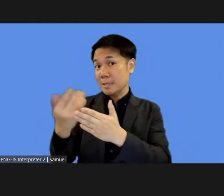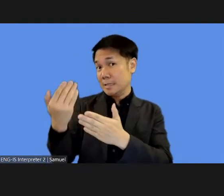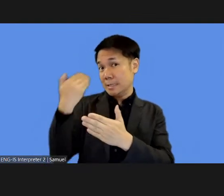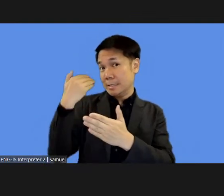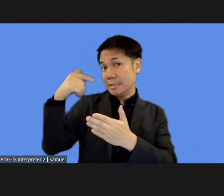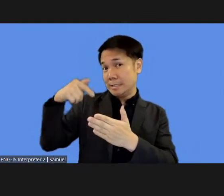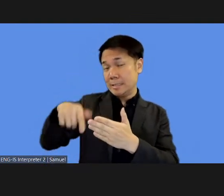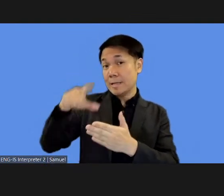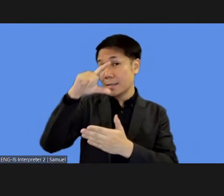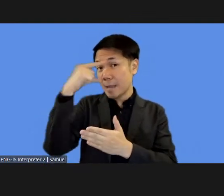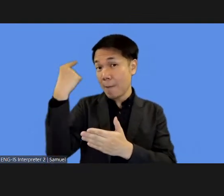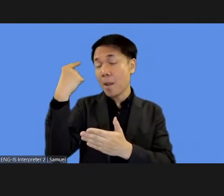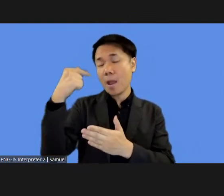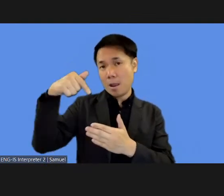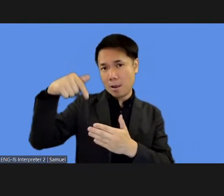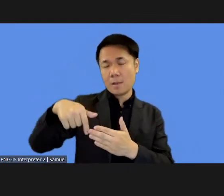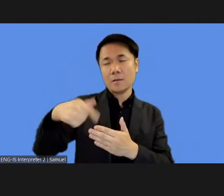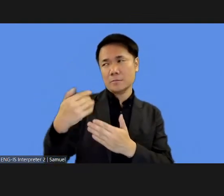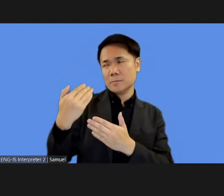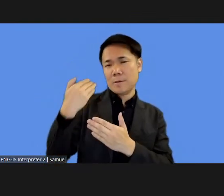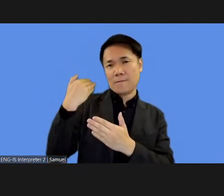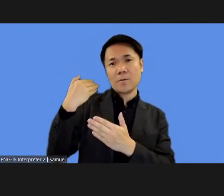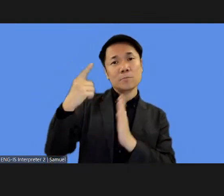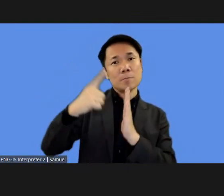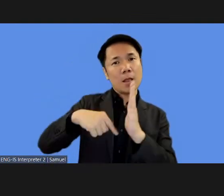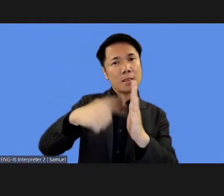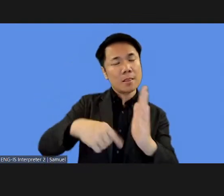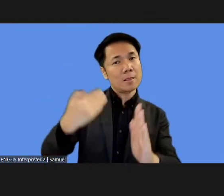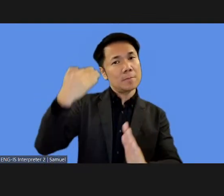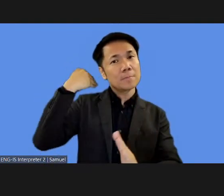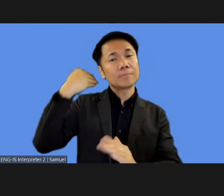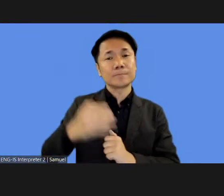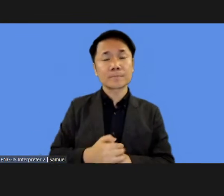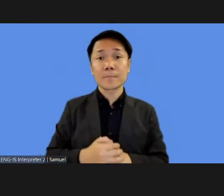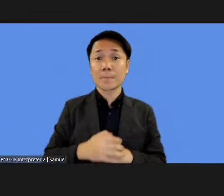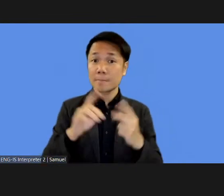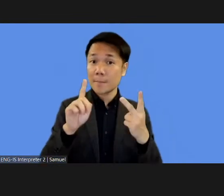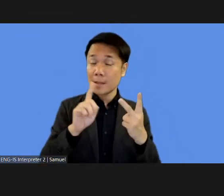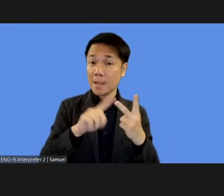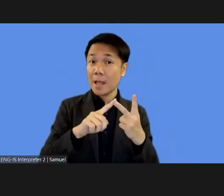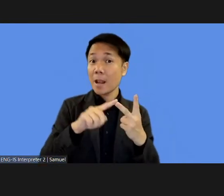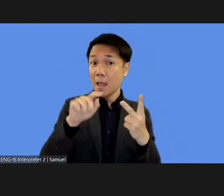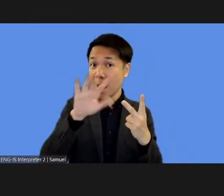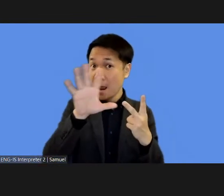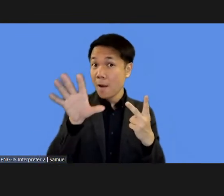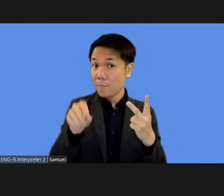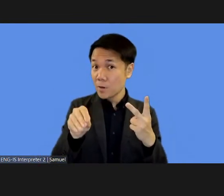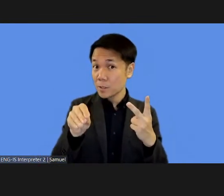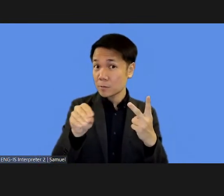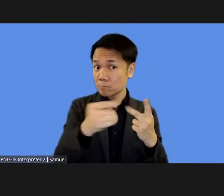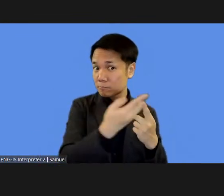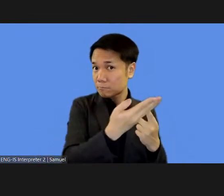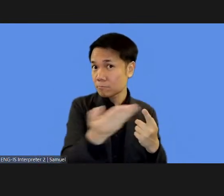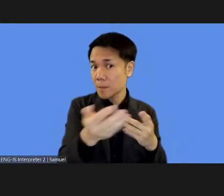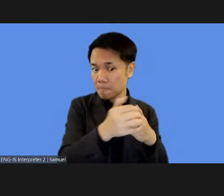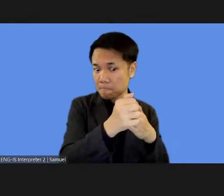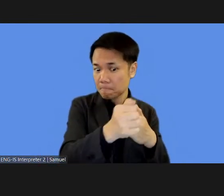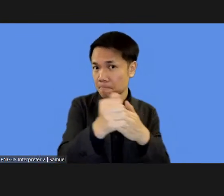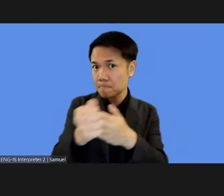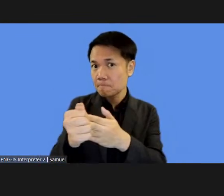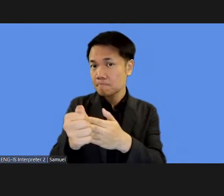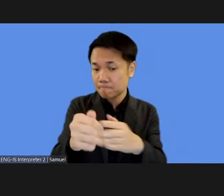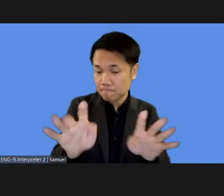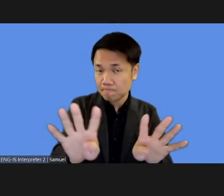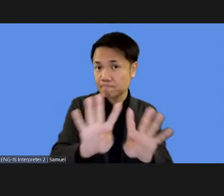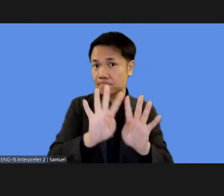and which set the tone and the direction, and African leaders recommit themselves to industrialization